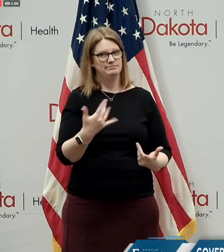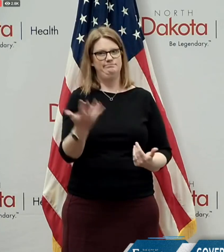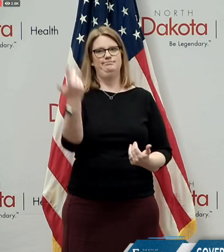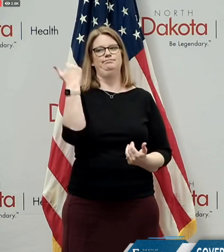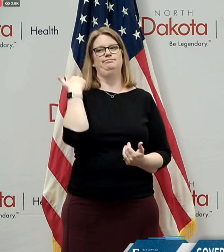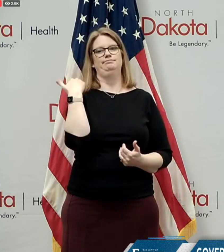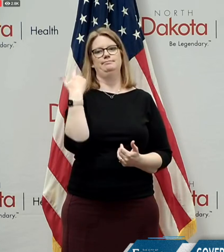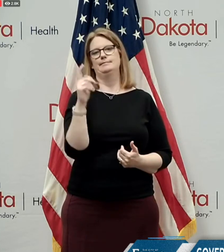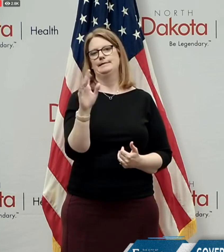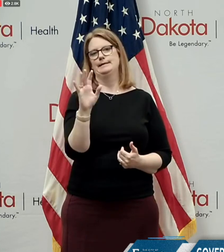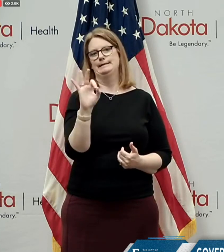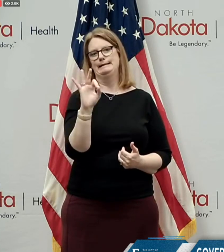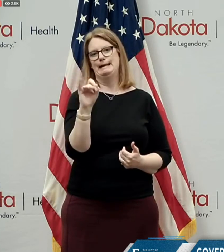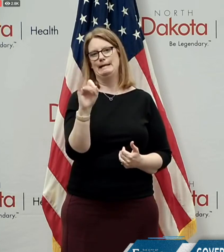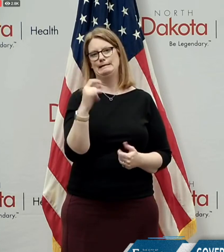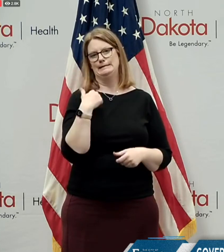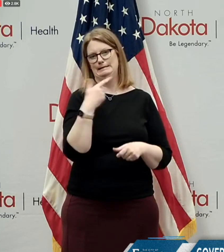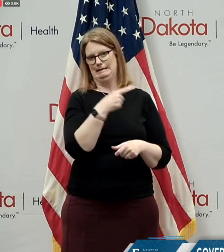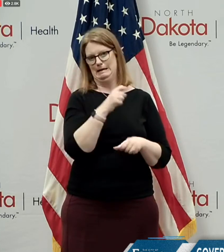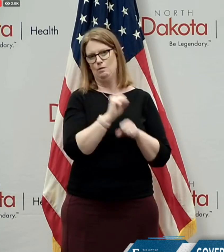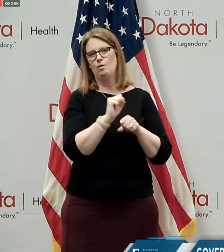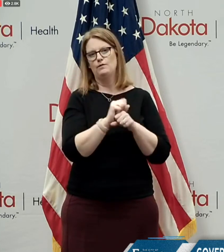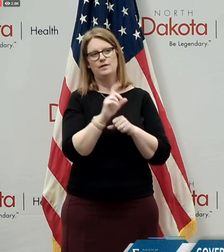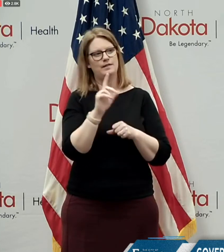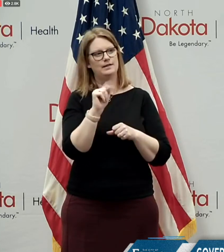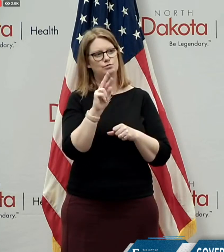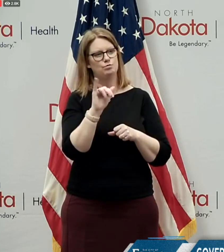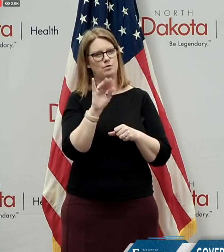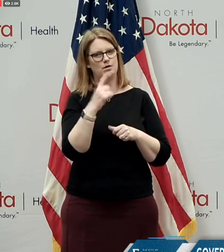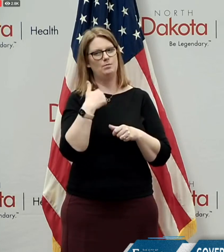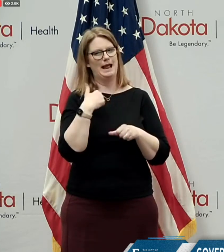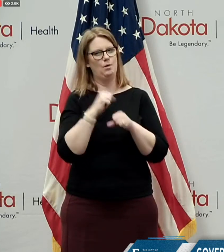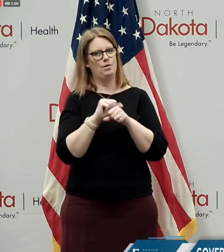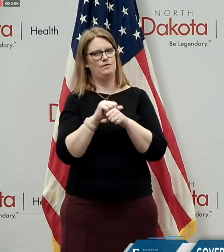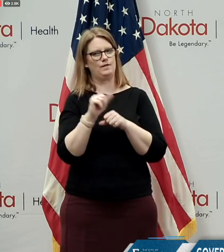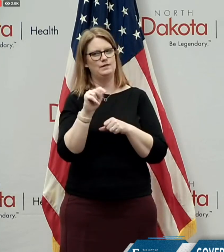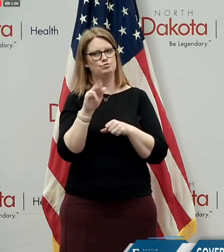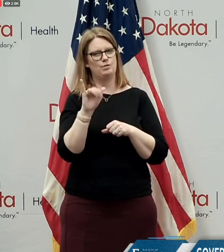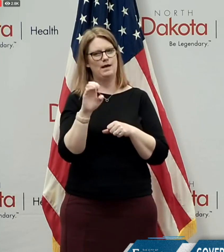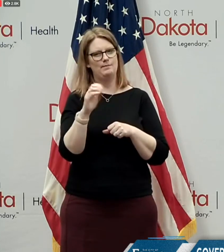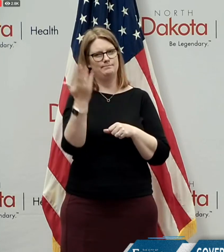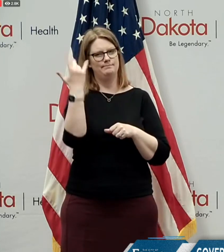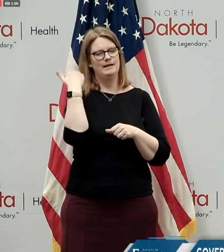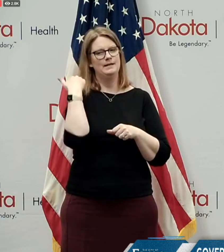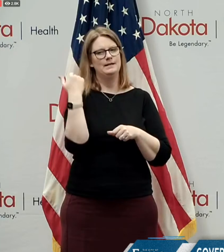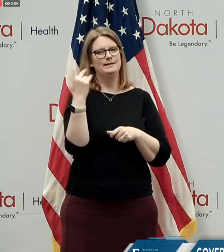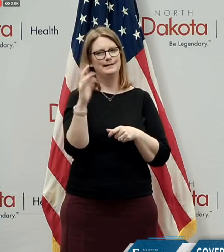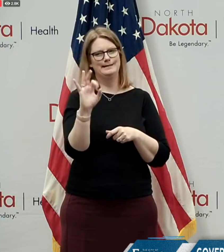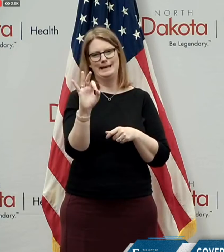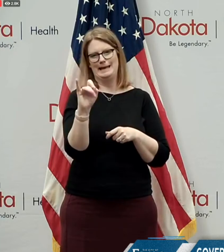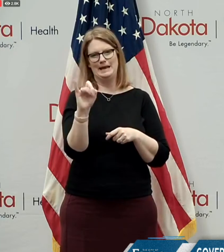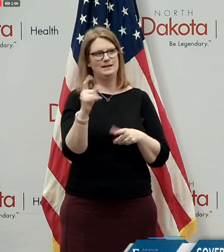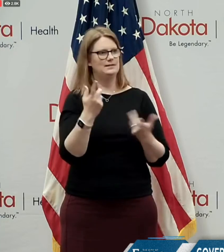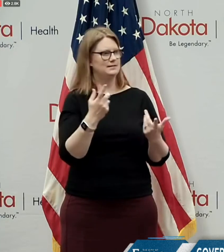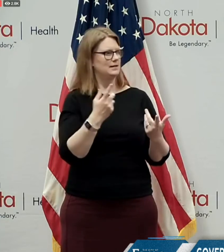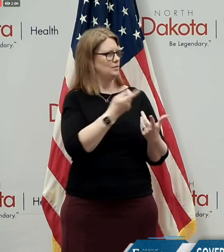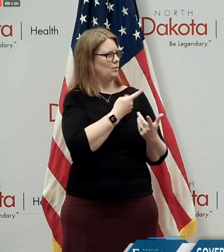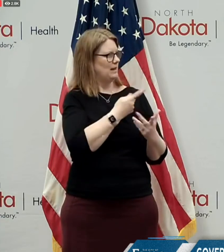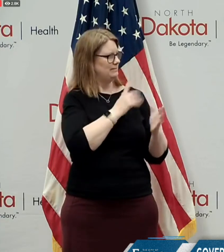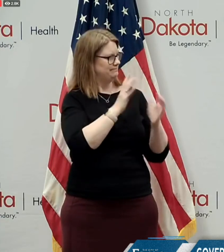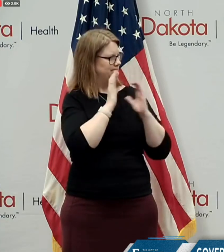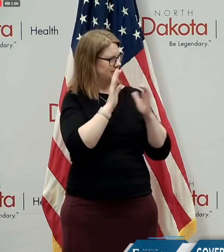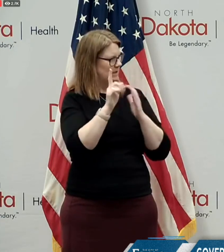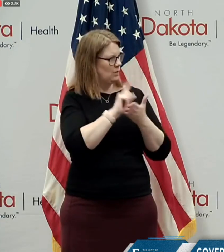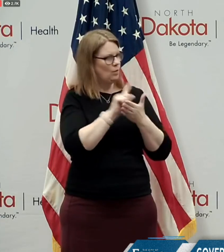in the 90s, he was there, and I'm certainly, we communicate a lot daily, weekly on a lot of things. And I know he has his